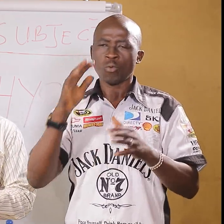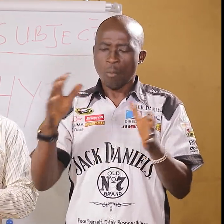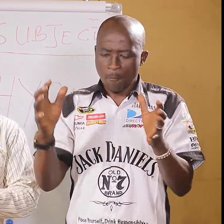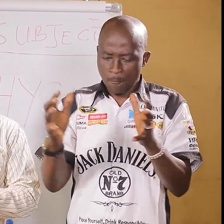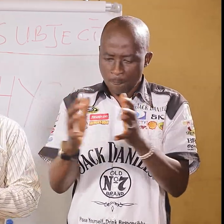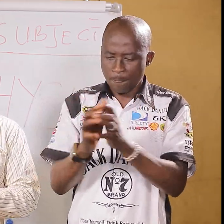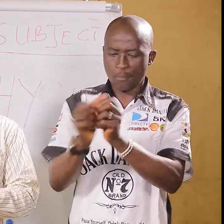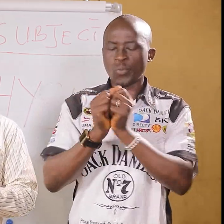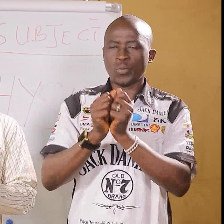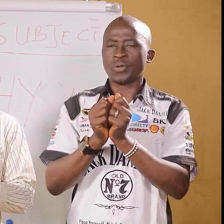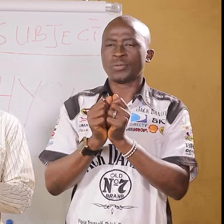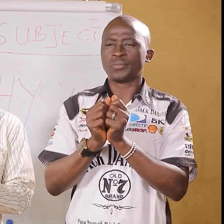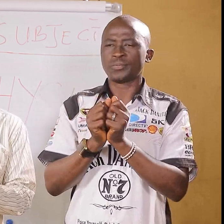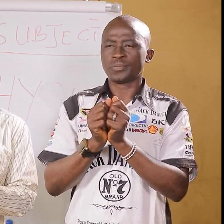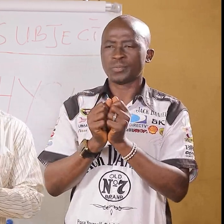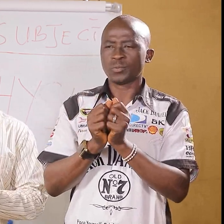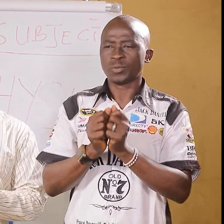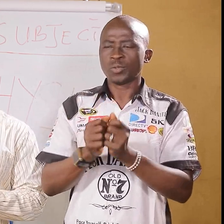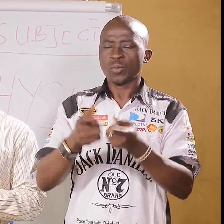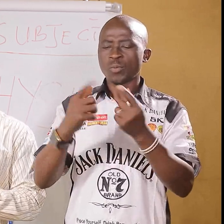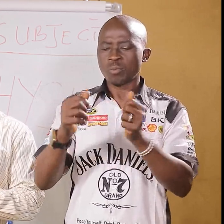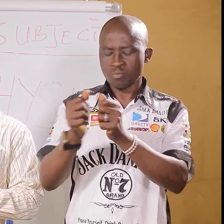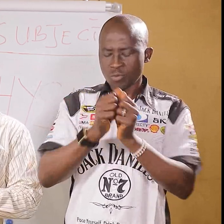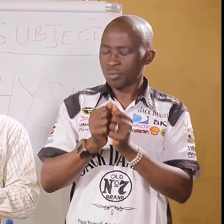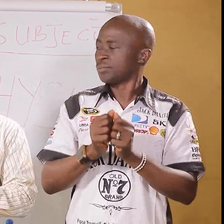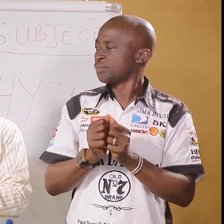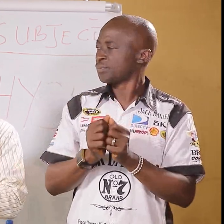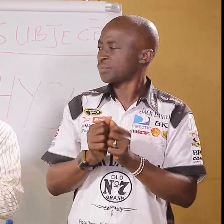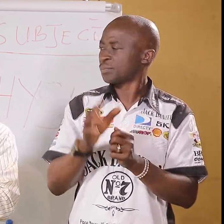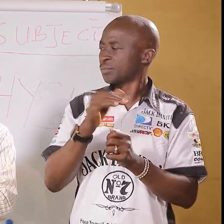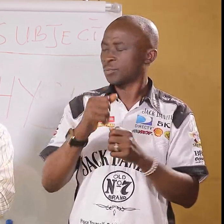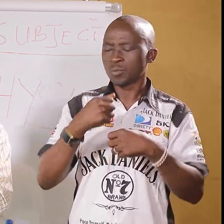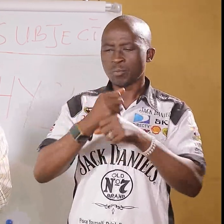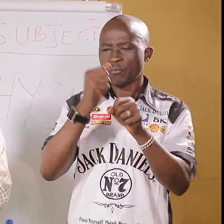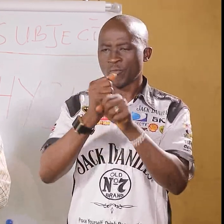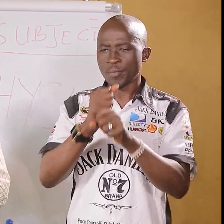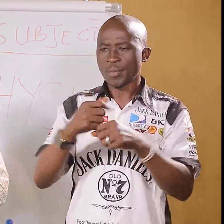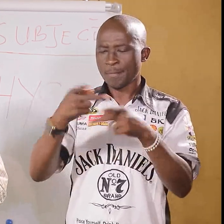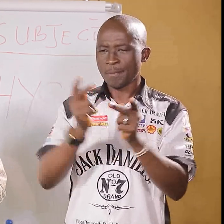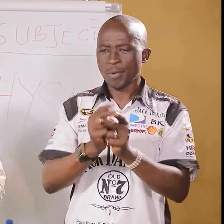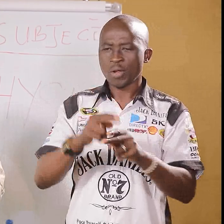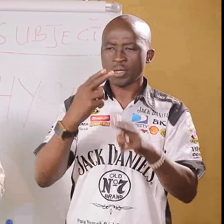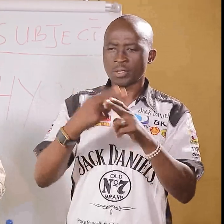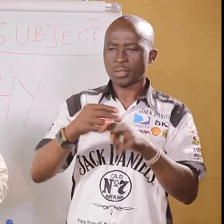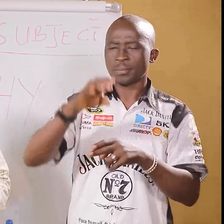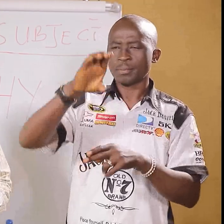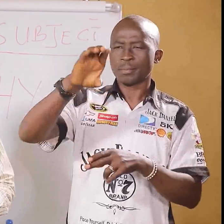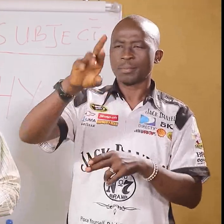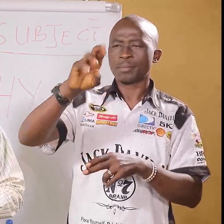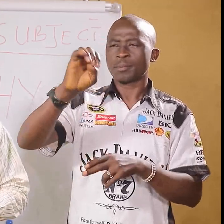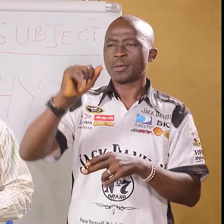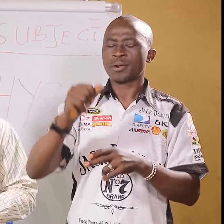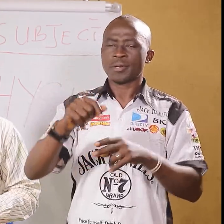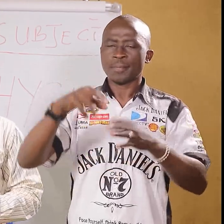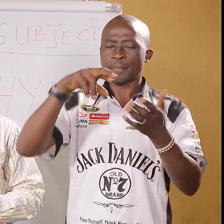together, we come together, and they form a region known as crest, represented as letter